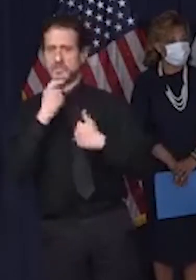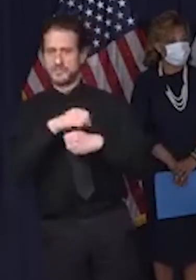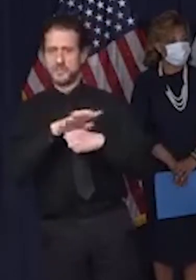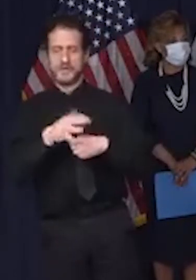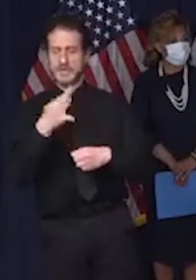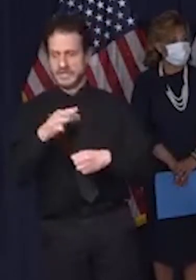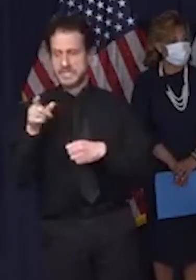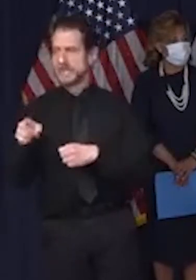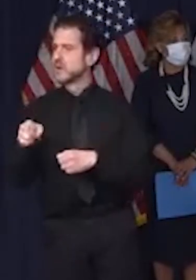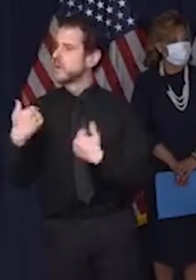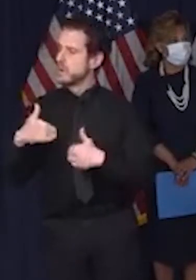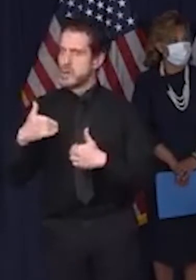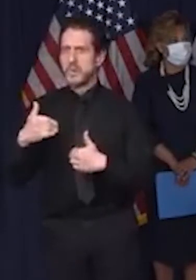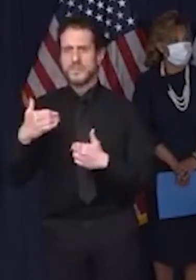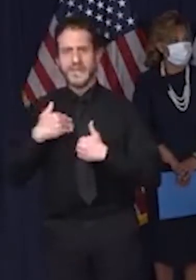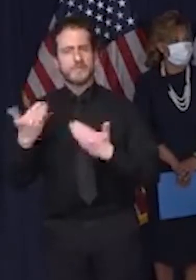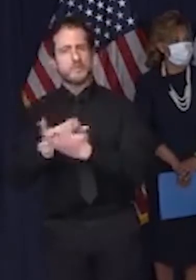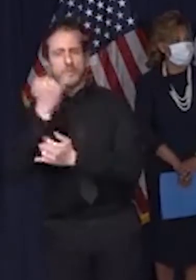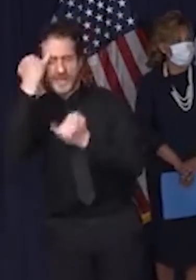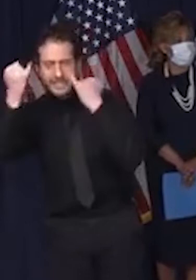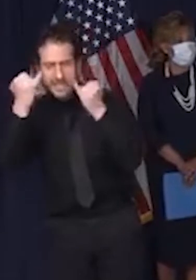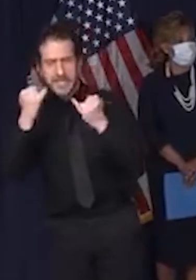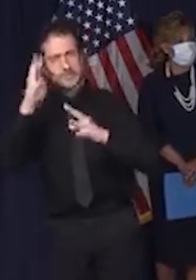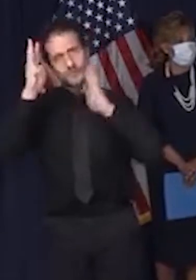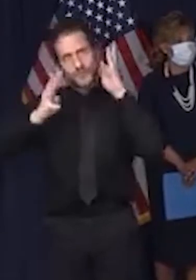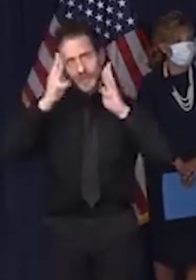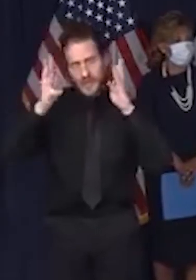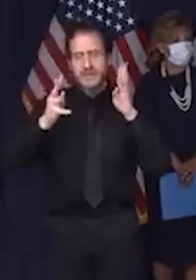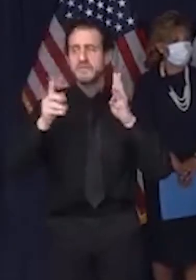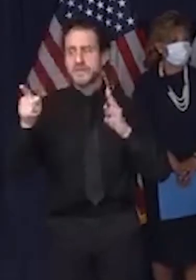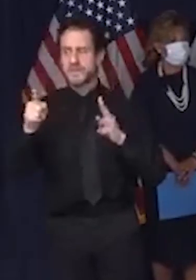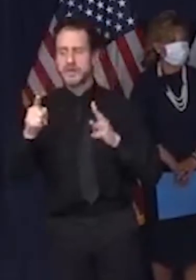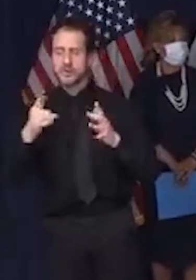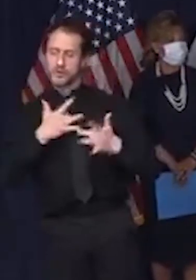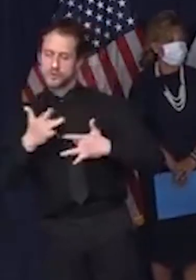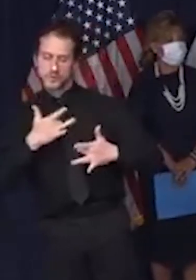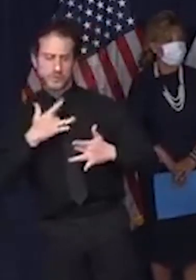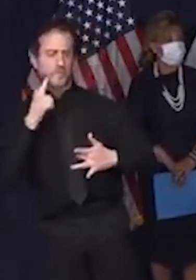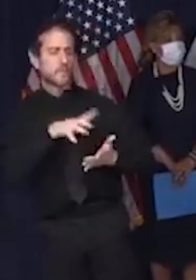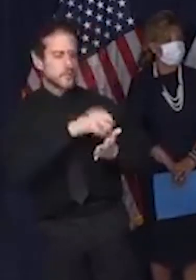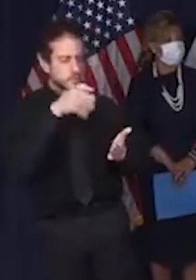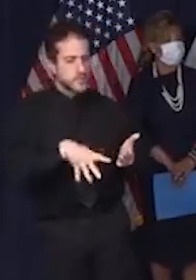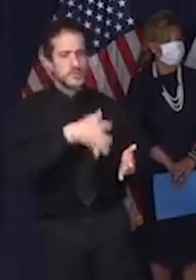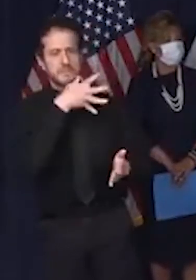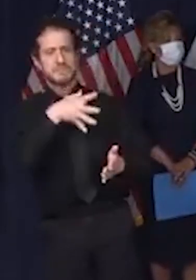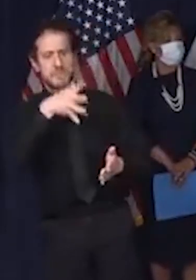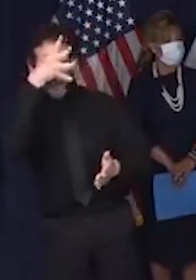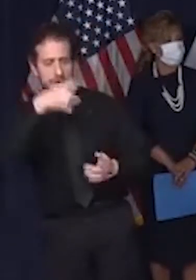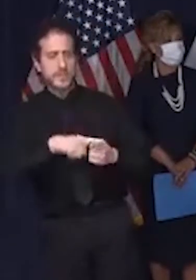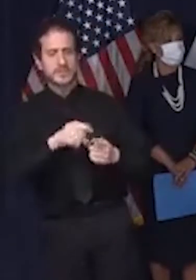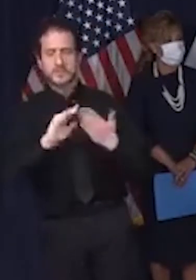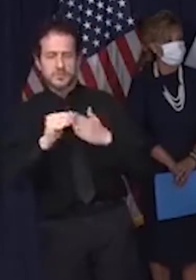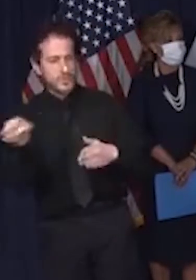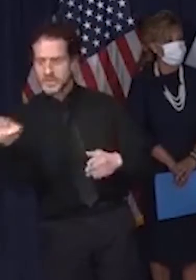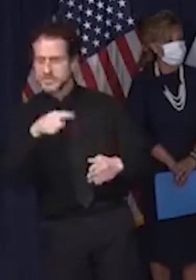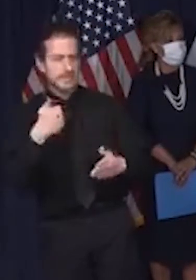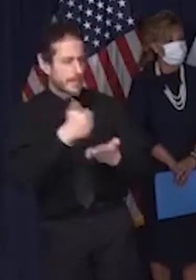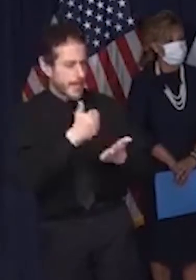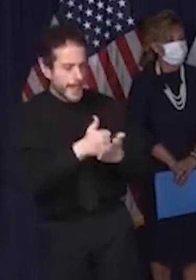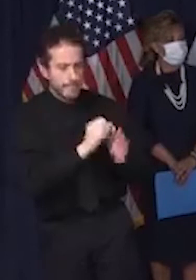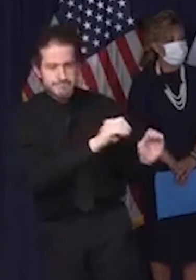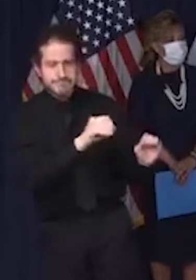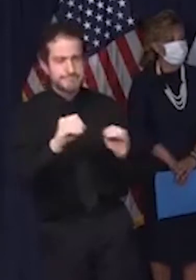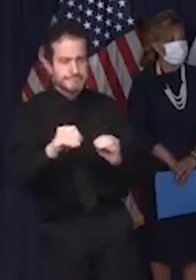creativity and a resolute focus on caring for students and parents and communities. And I'm confident that our schools